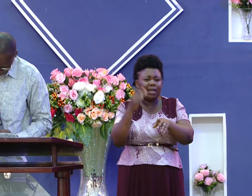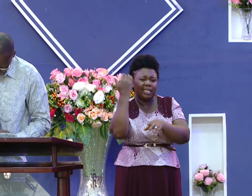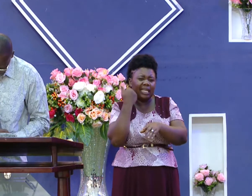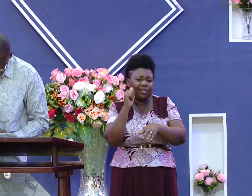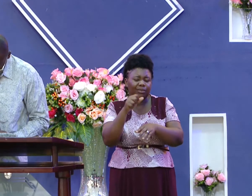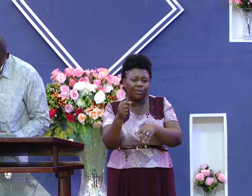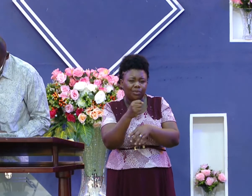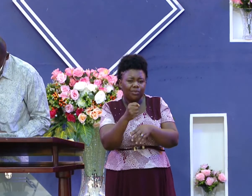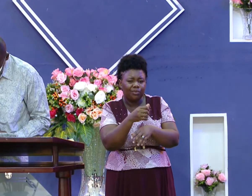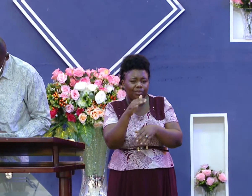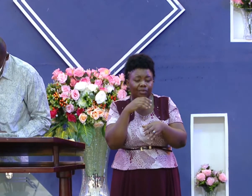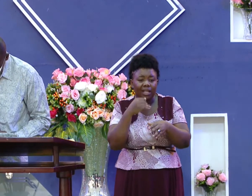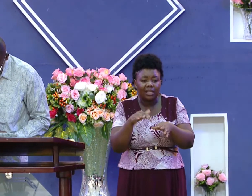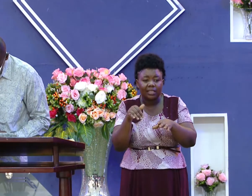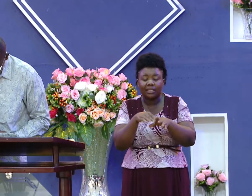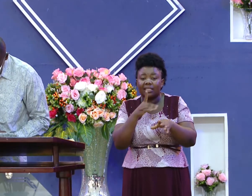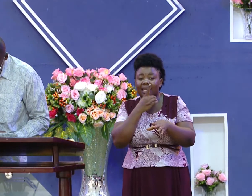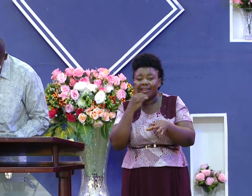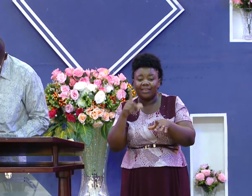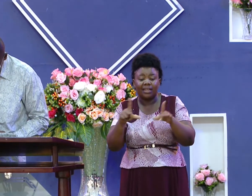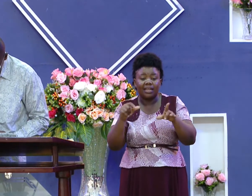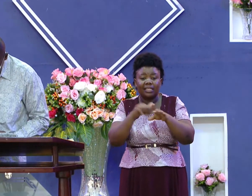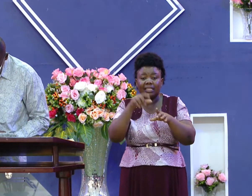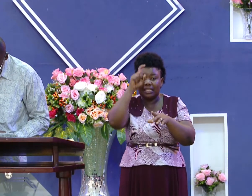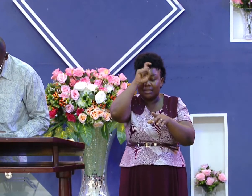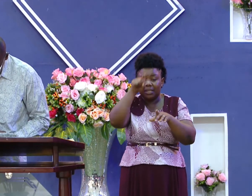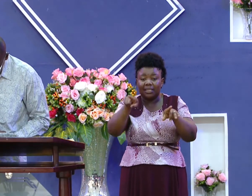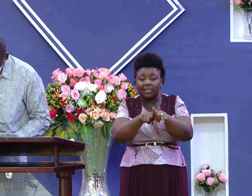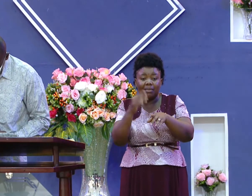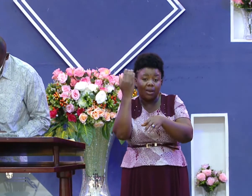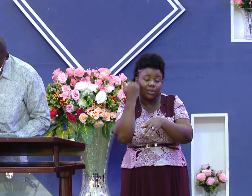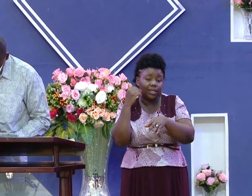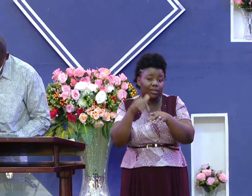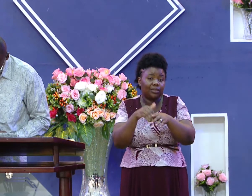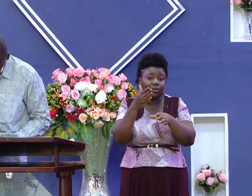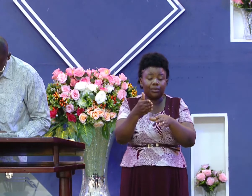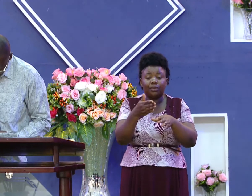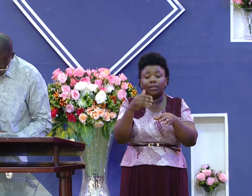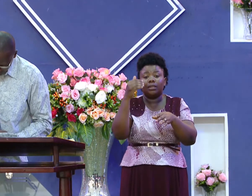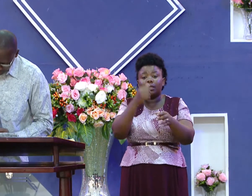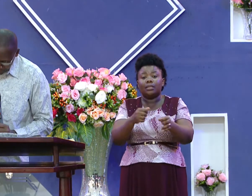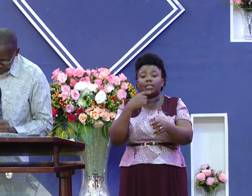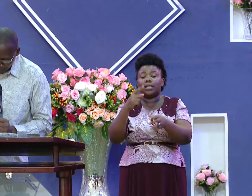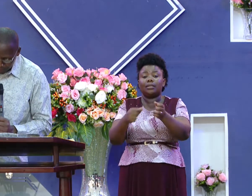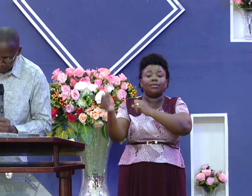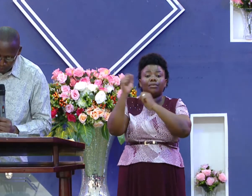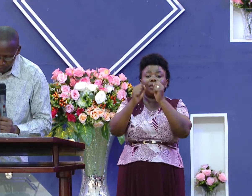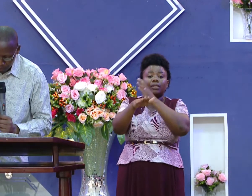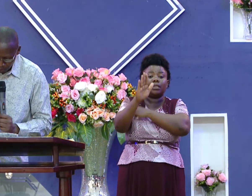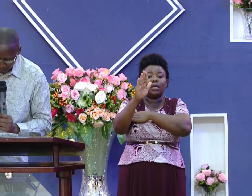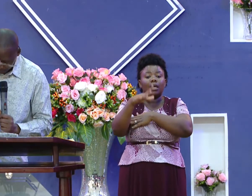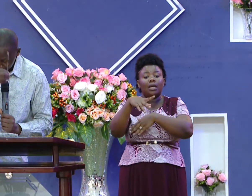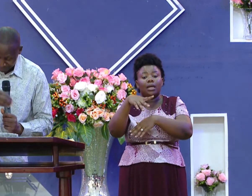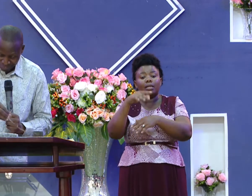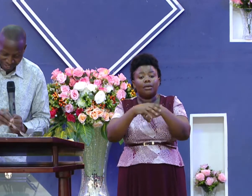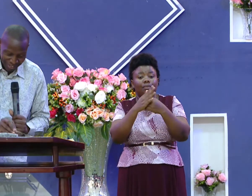your ancestors in the wilderness of the land of Egypt, so I will judge you, declares the Sovereign Lord. Erandi Baisawa, Suo Muko.